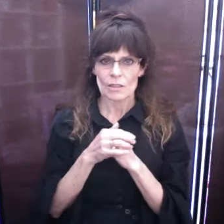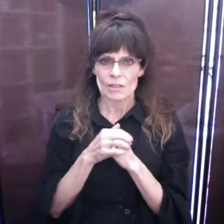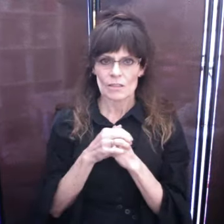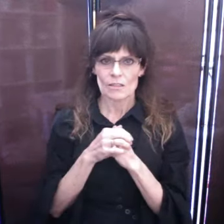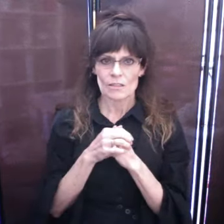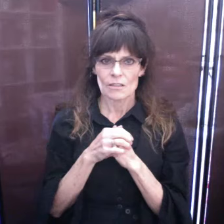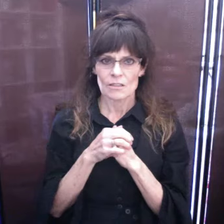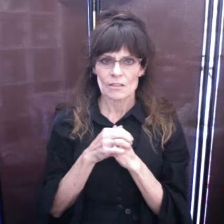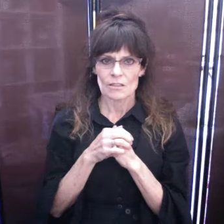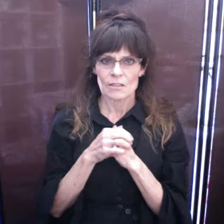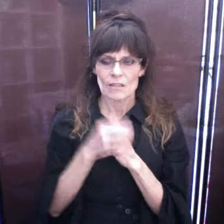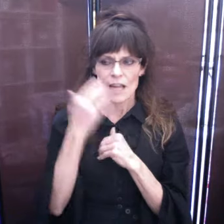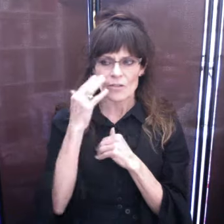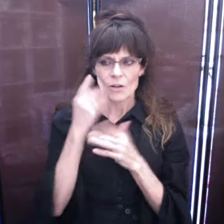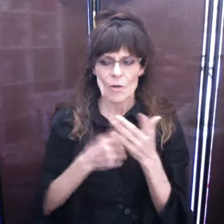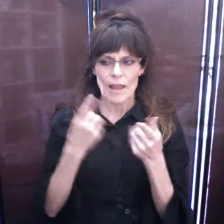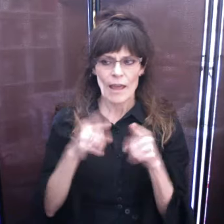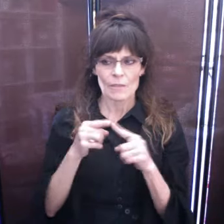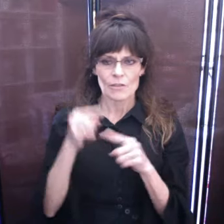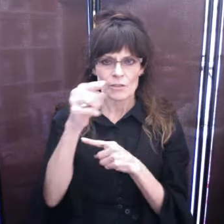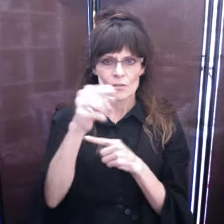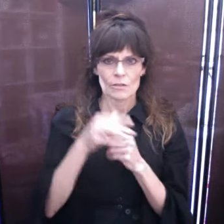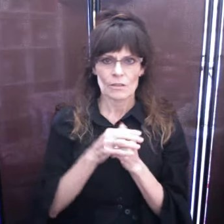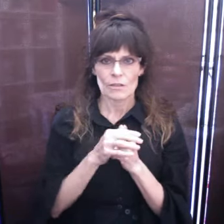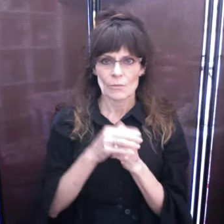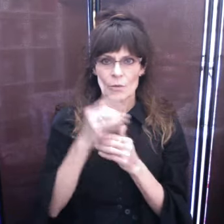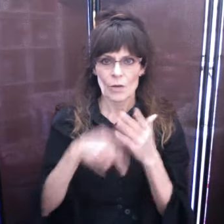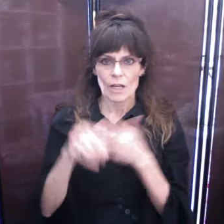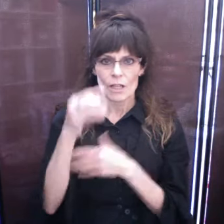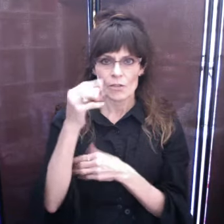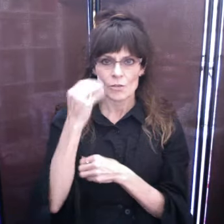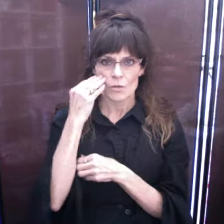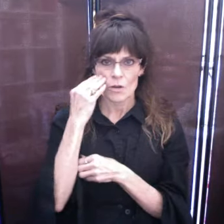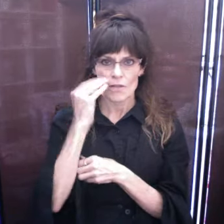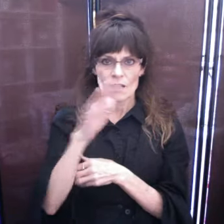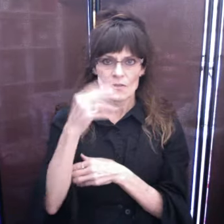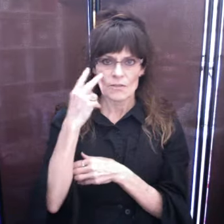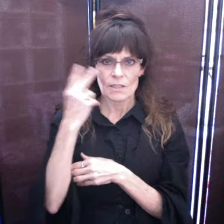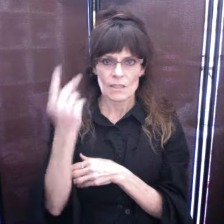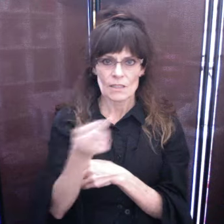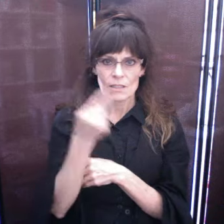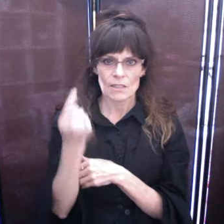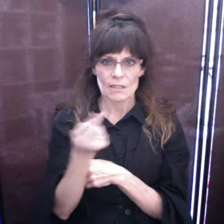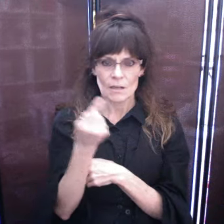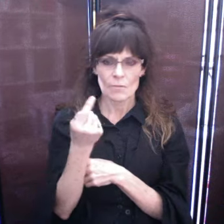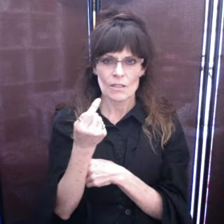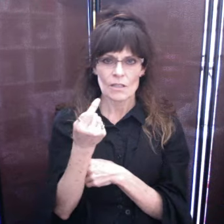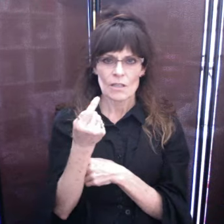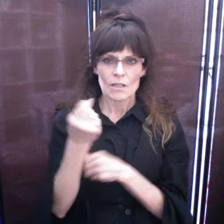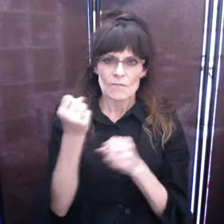I don't know what happened to you. But what I do know is I've never seen somebody fight to hold on to life the way I know